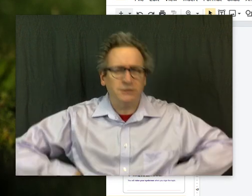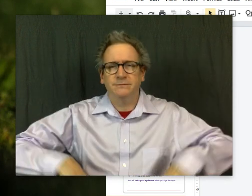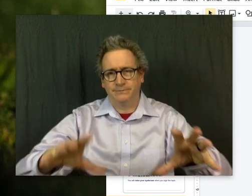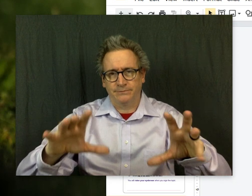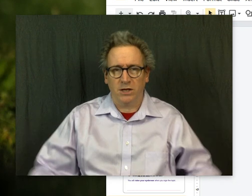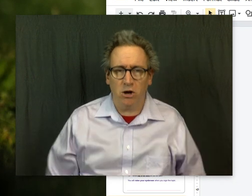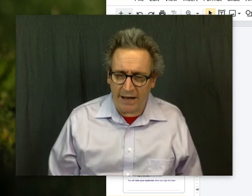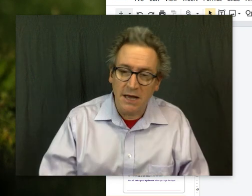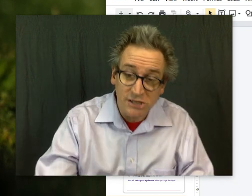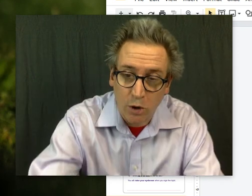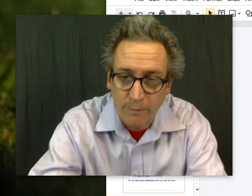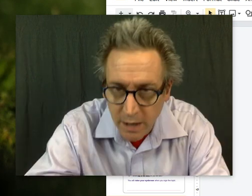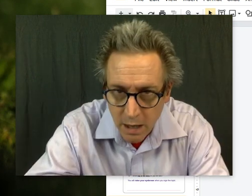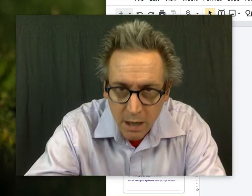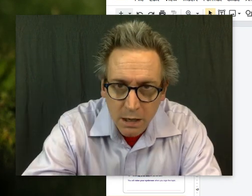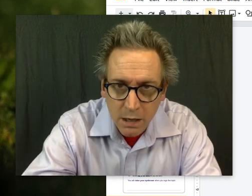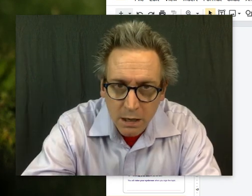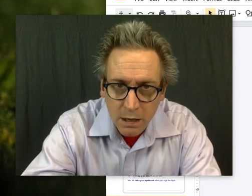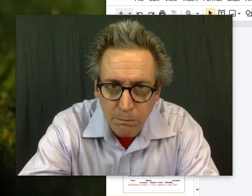question? Okay, so,